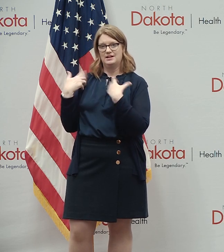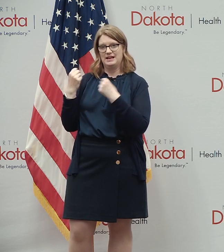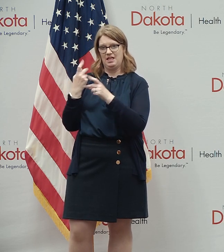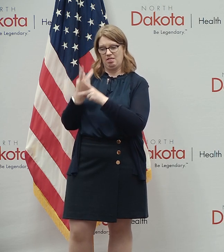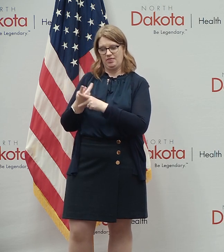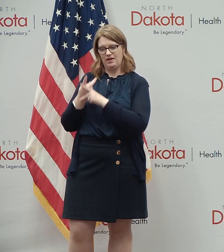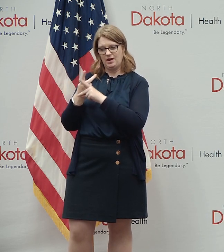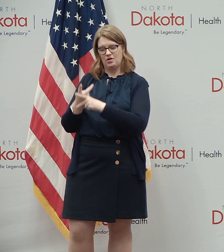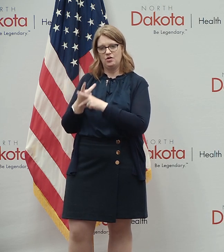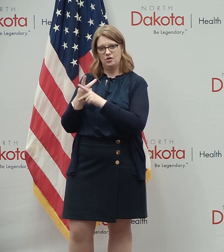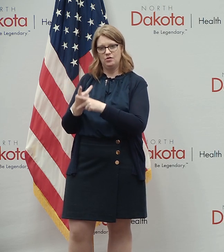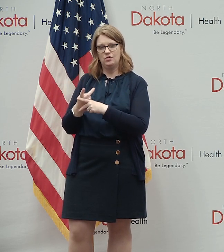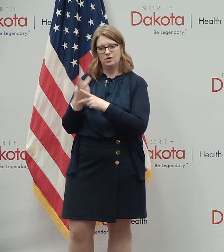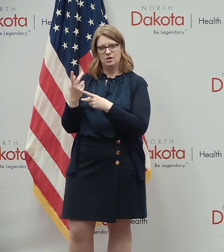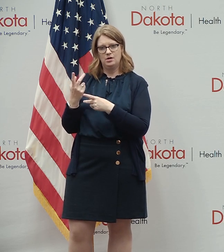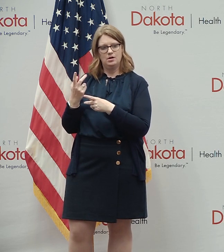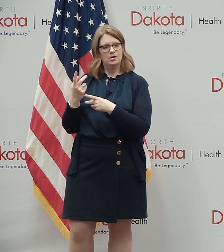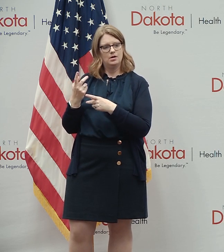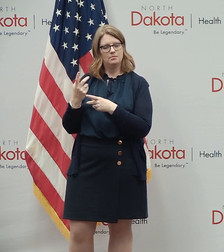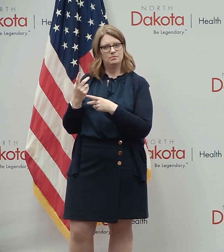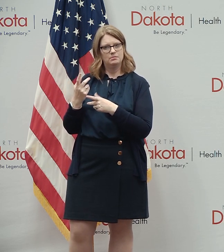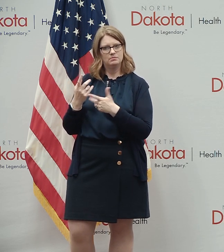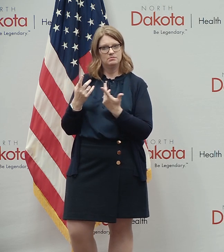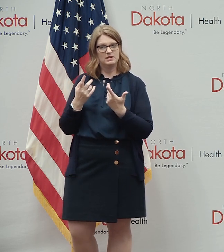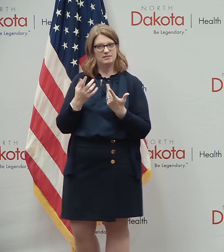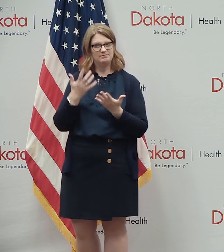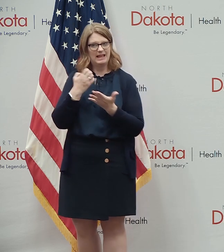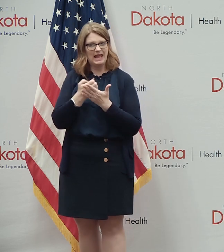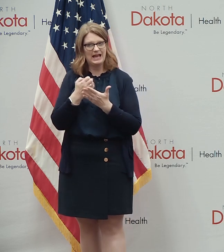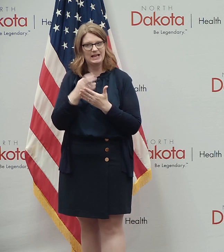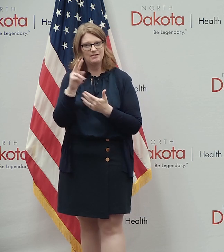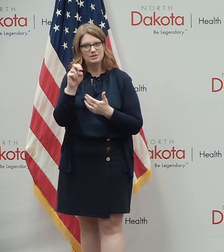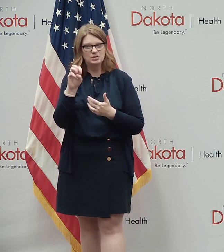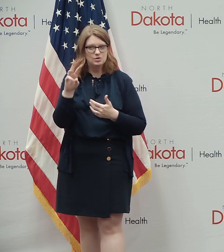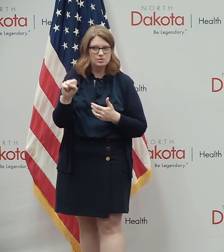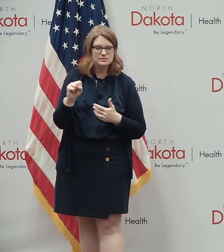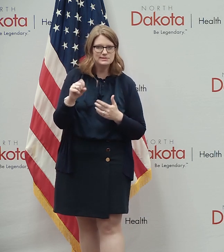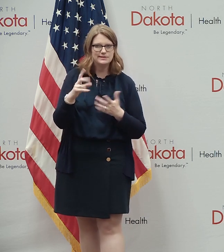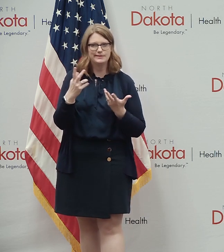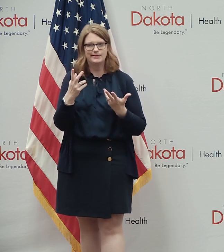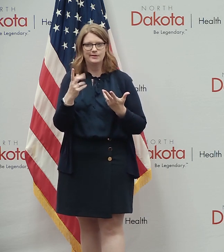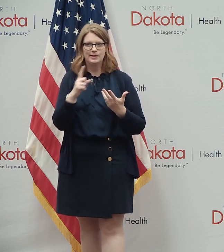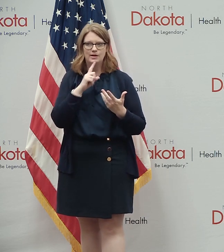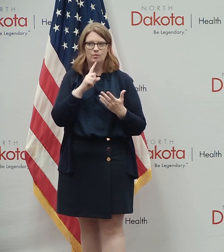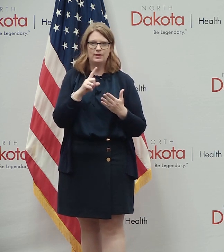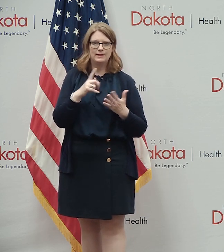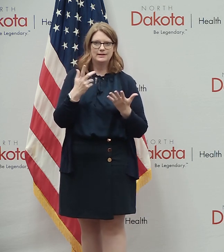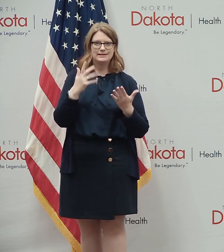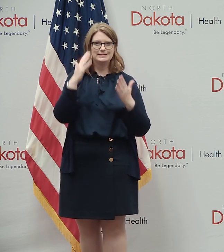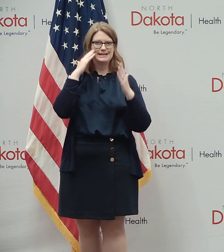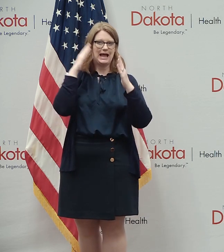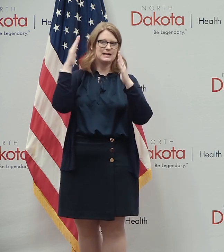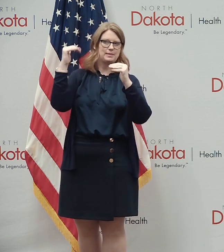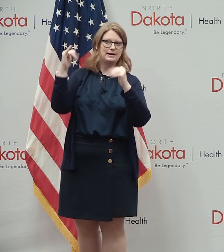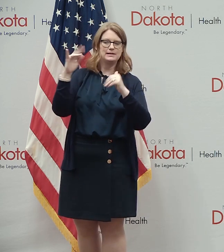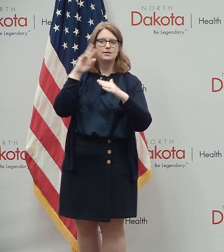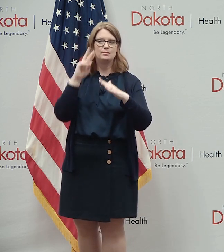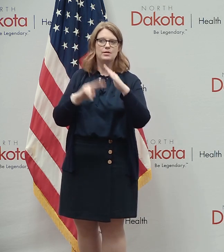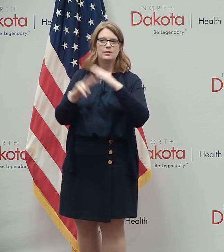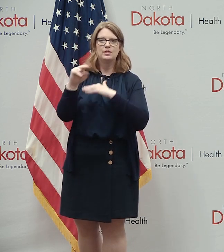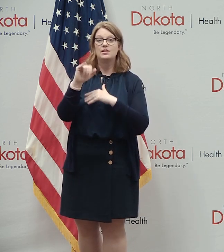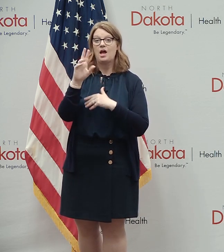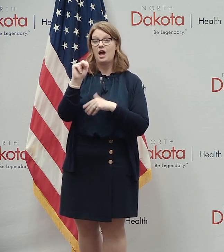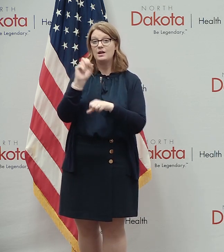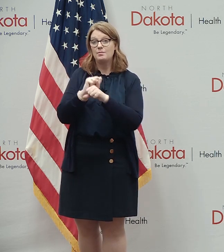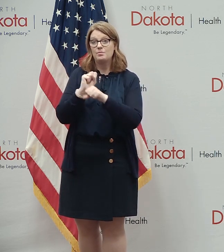healthcare. We know that with economic news, it's all about expectations. There was expectations and projections that the unemployment